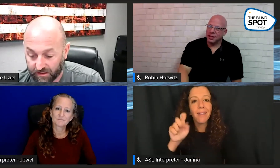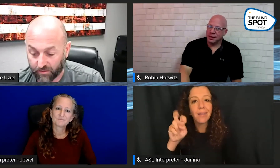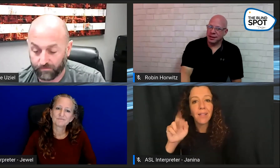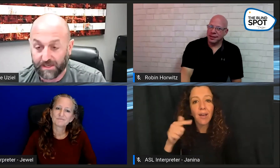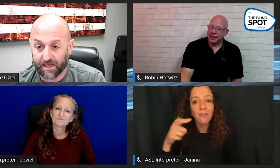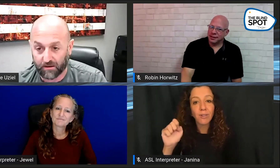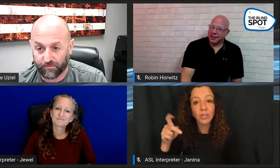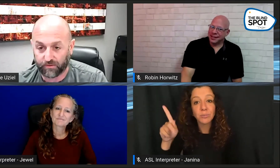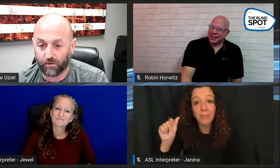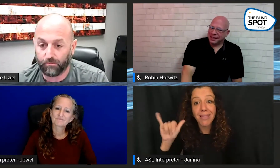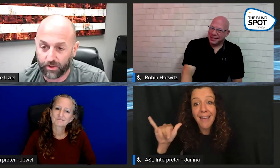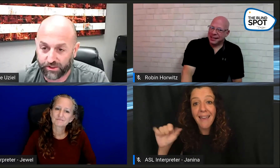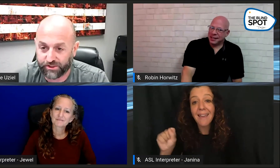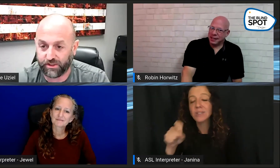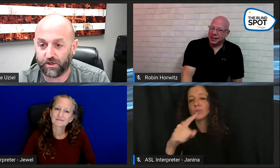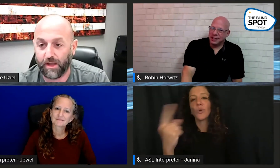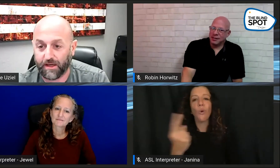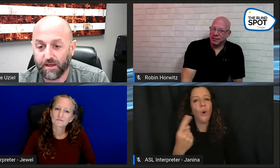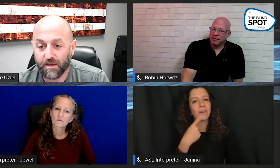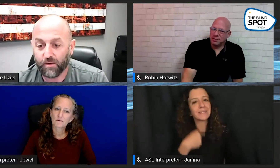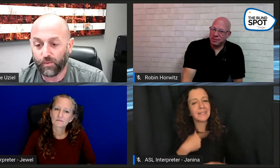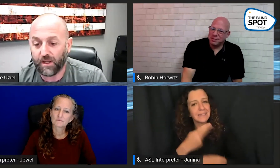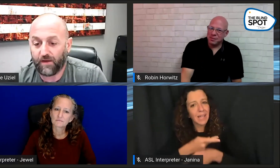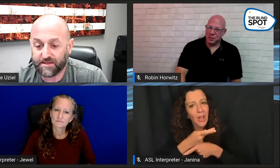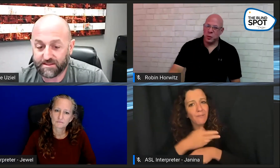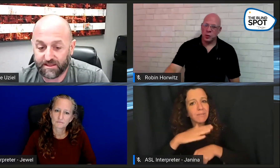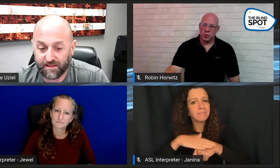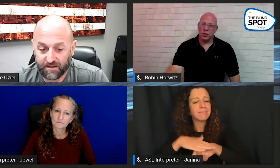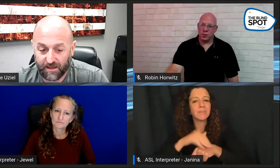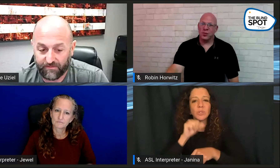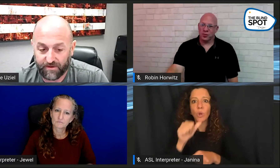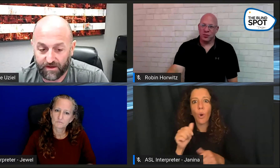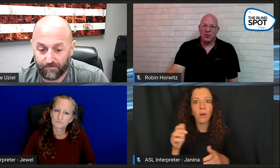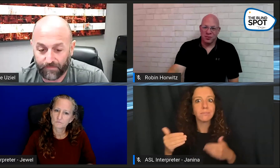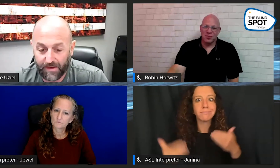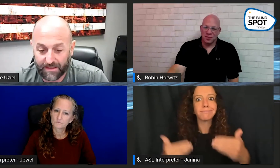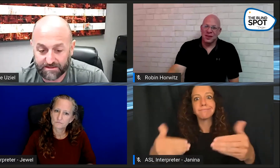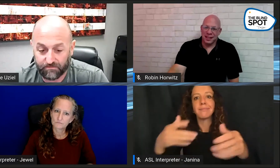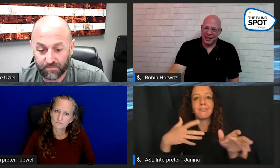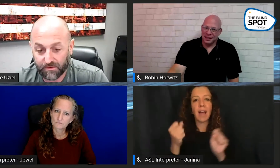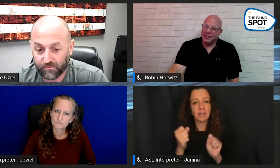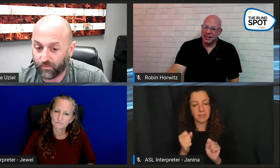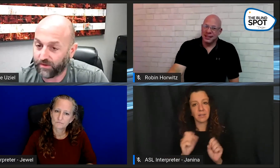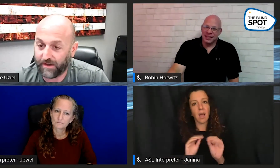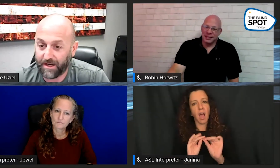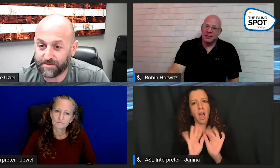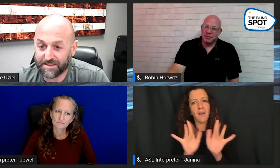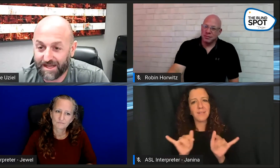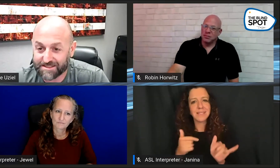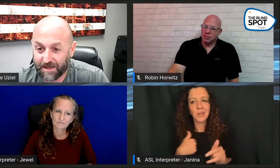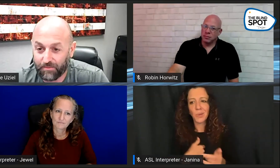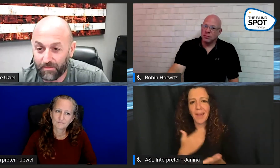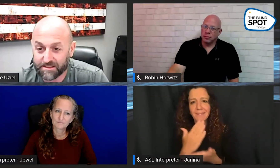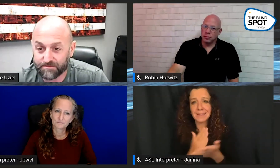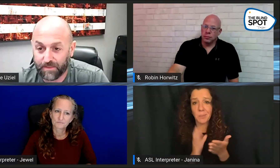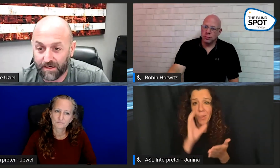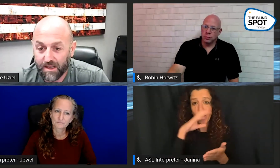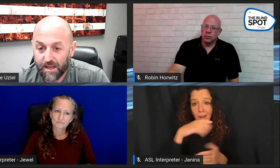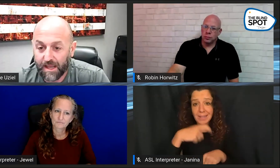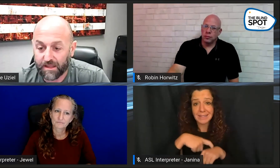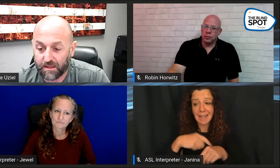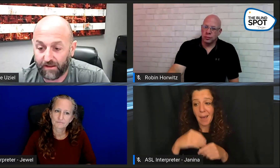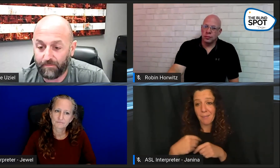us, you know, be careful, don't push, you know. And we obviously have had some weird times in the last couple